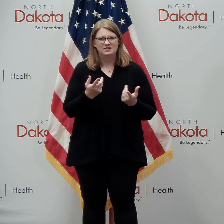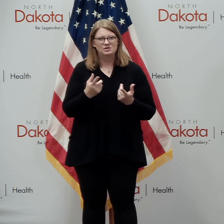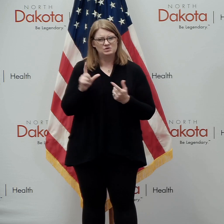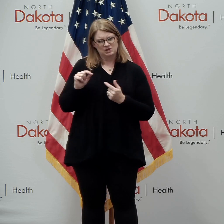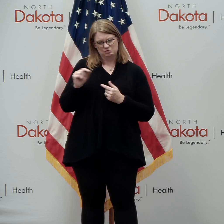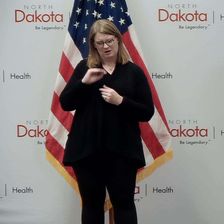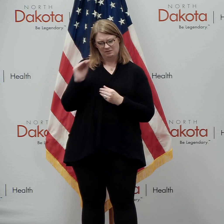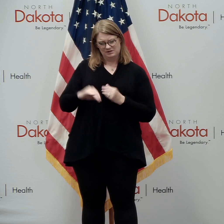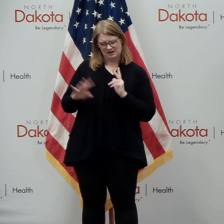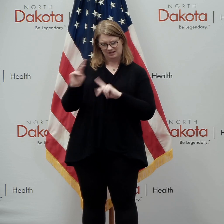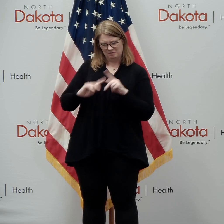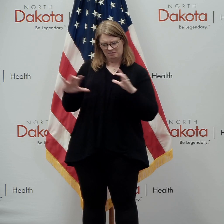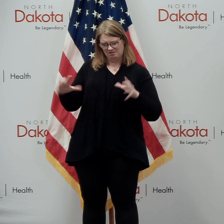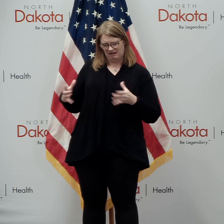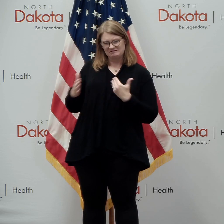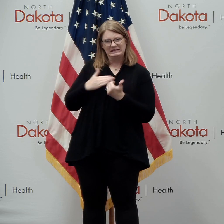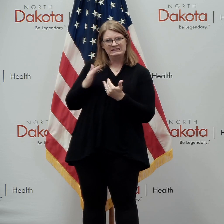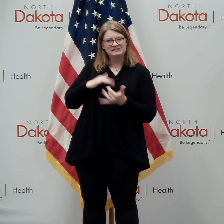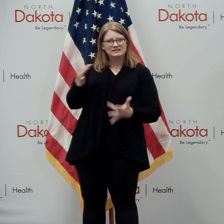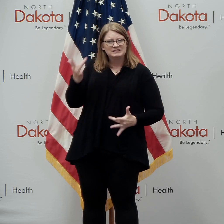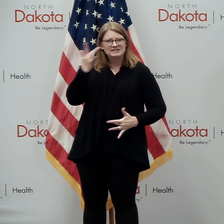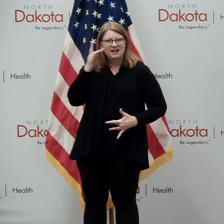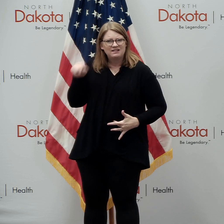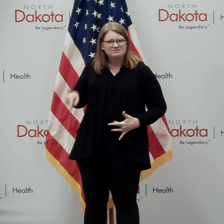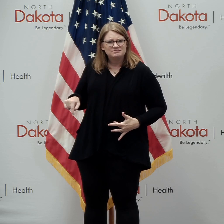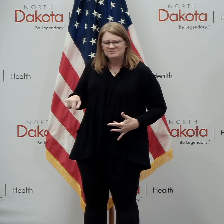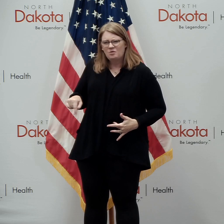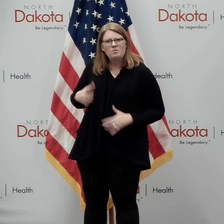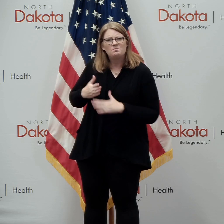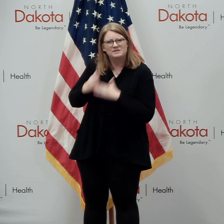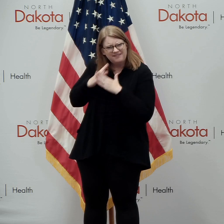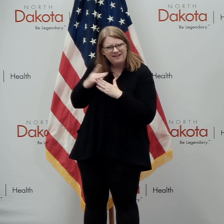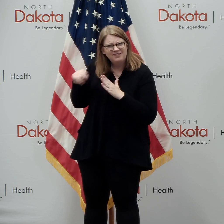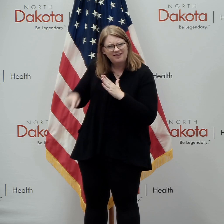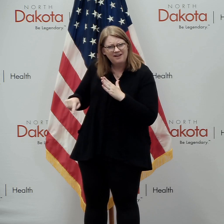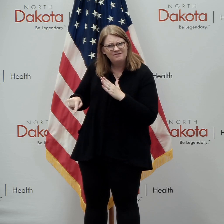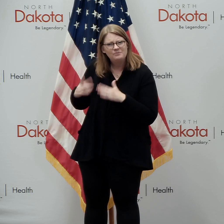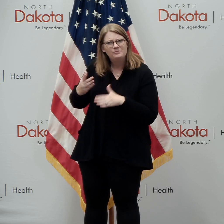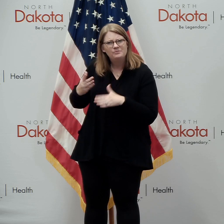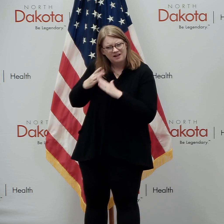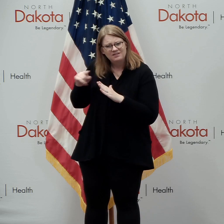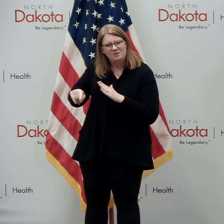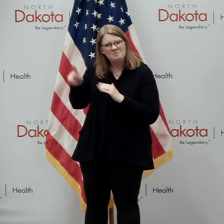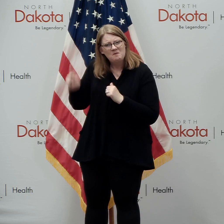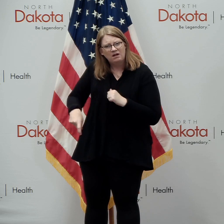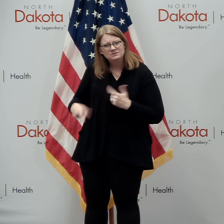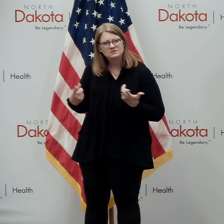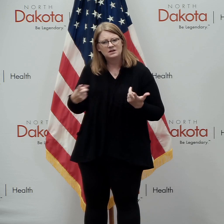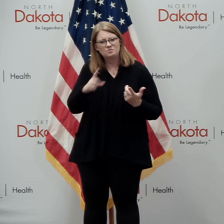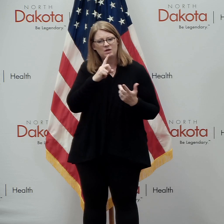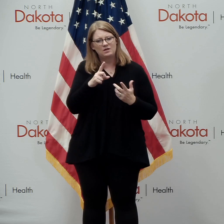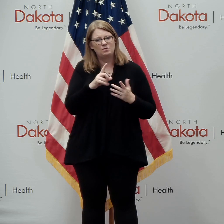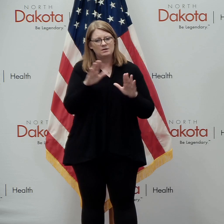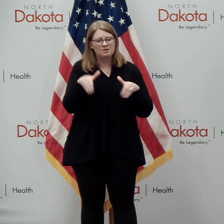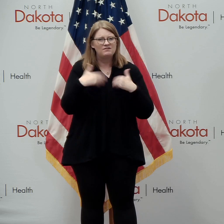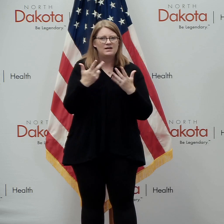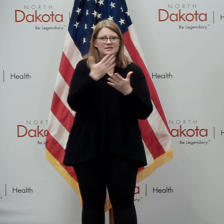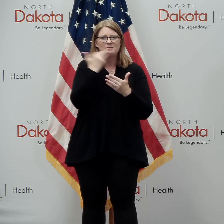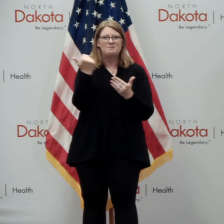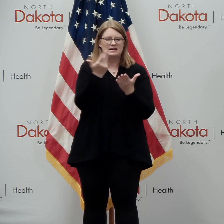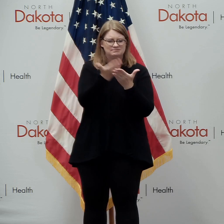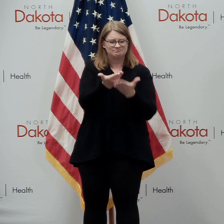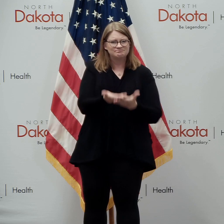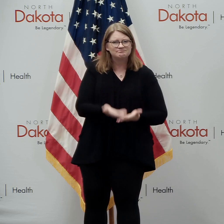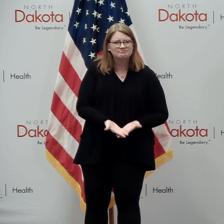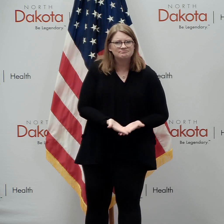and it's certainly not our strategy here in North Dakota, because we want to apply the best approaches and the best data and save the most